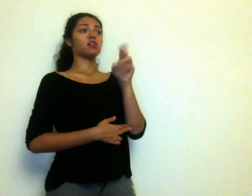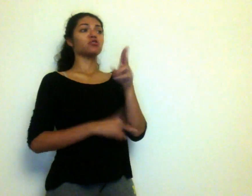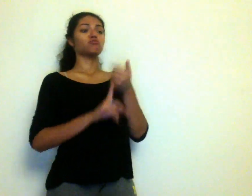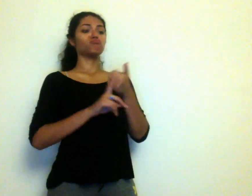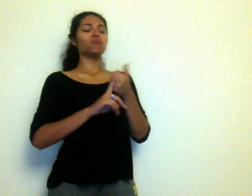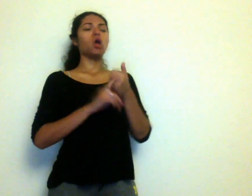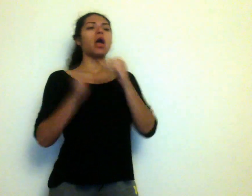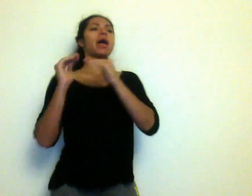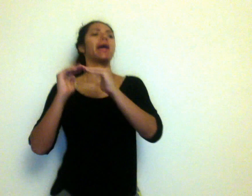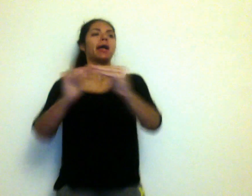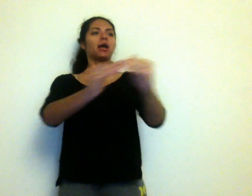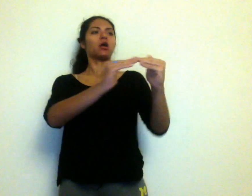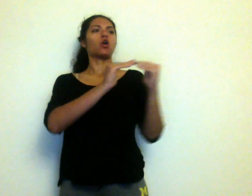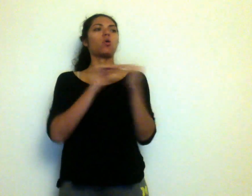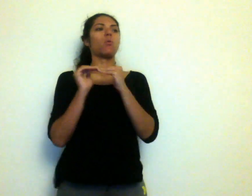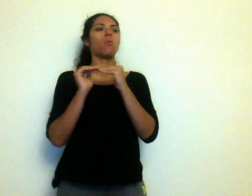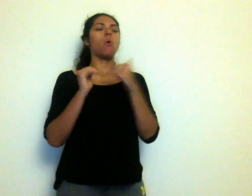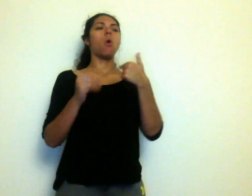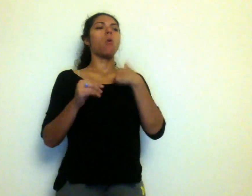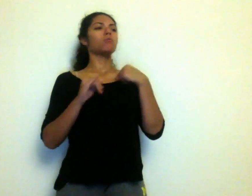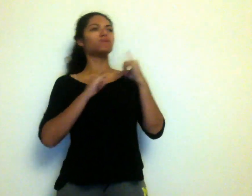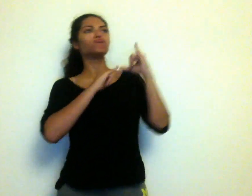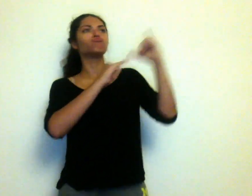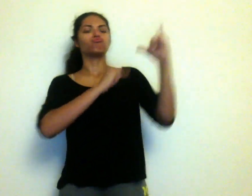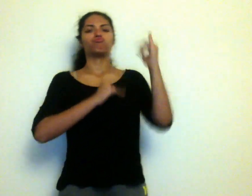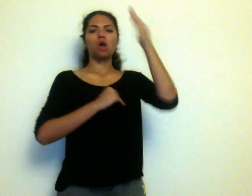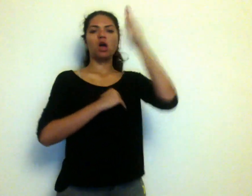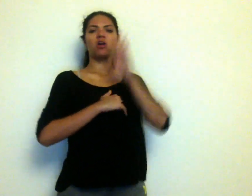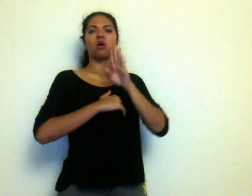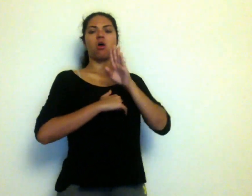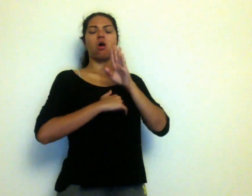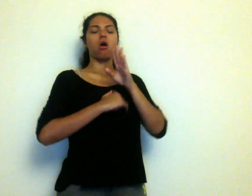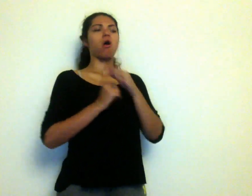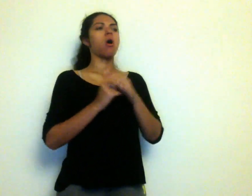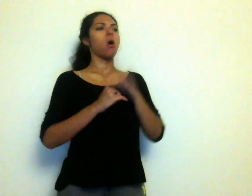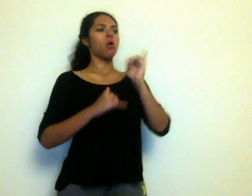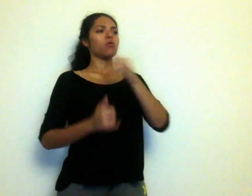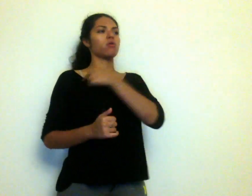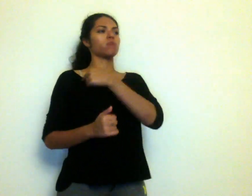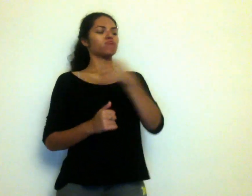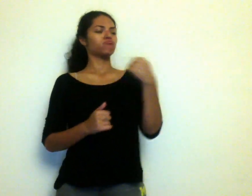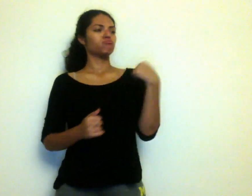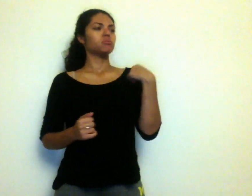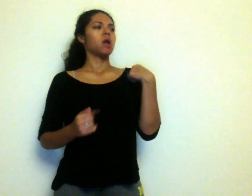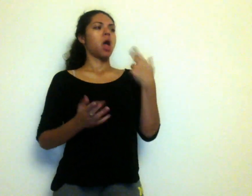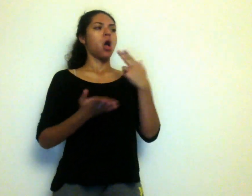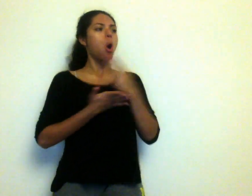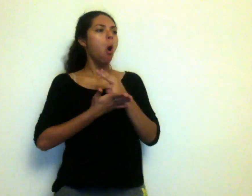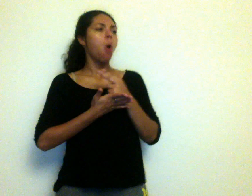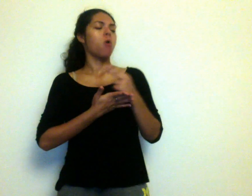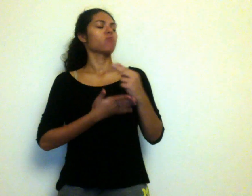divine. And that greeting of sanctity and reverence and so on, he put the whole footage on an